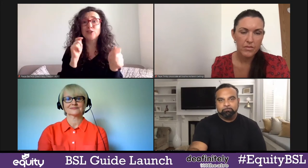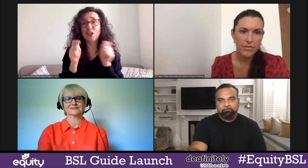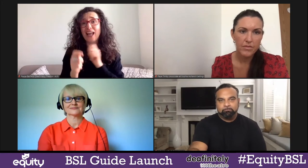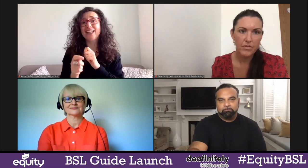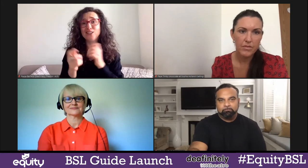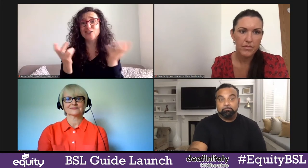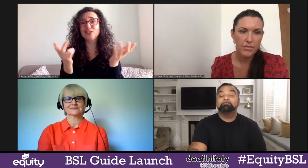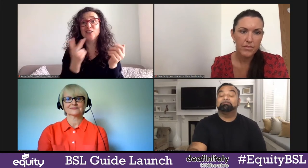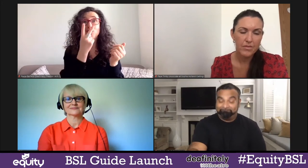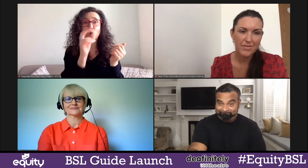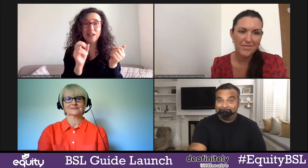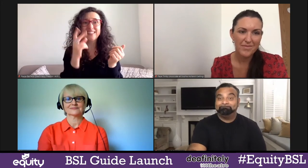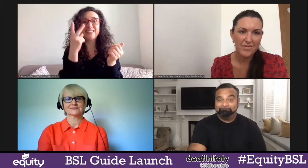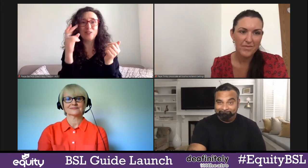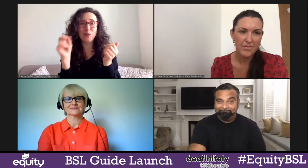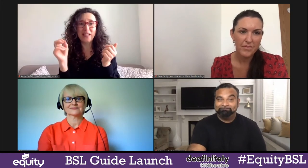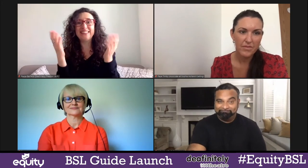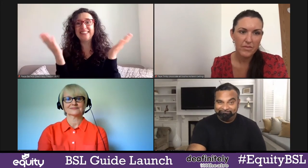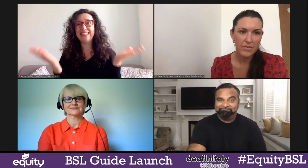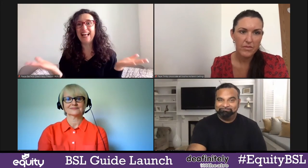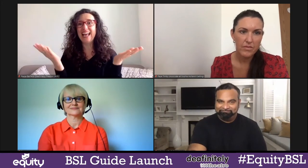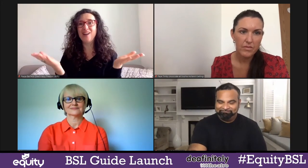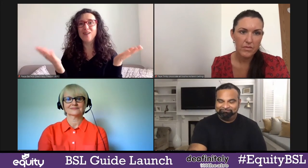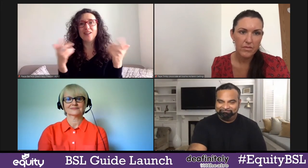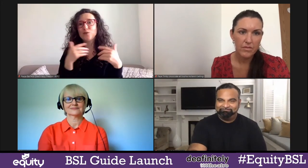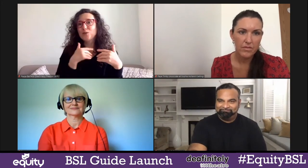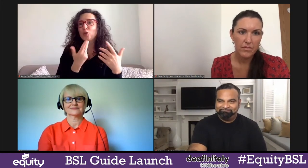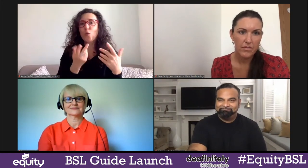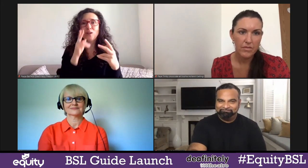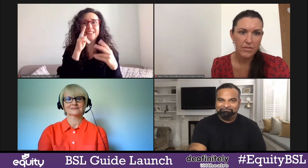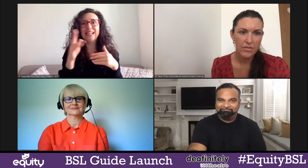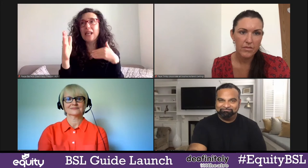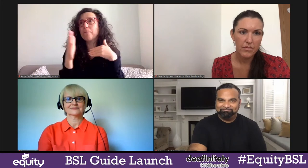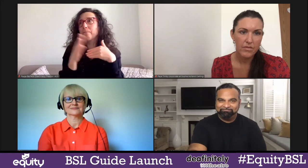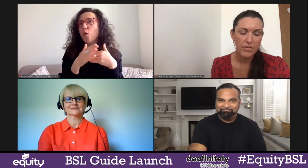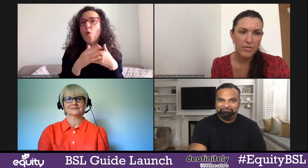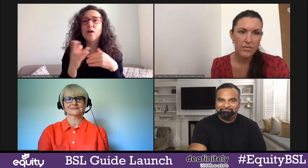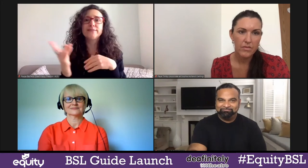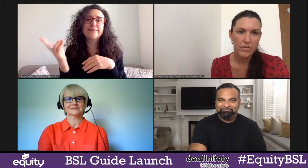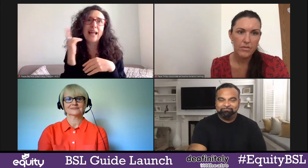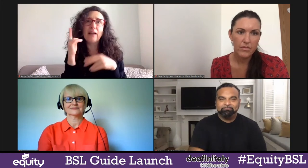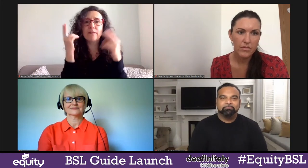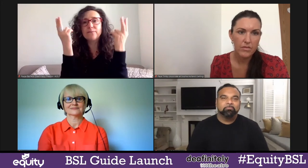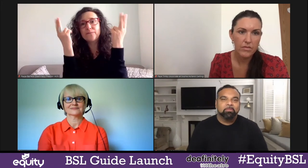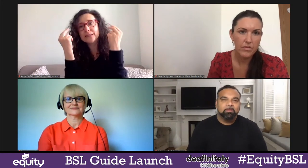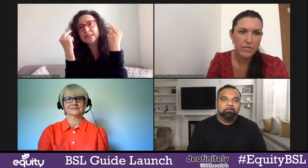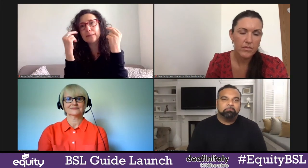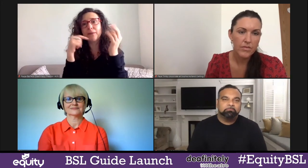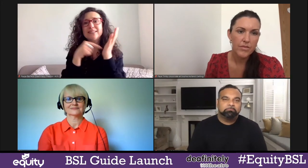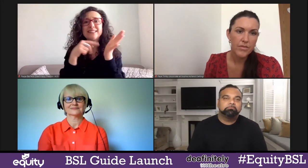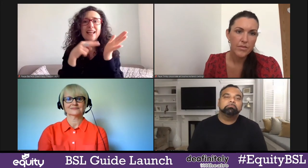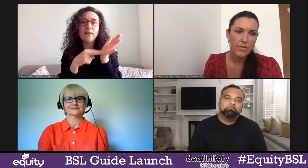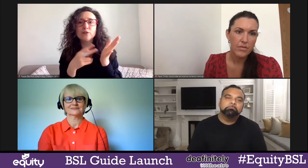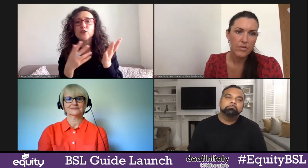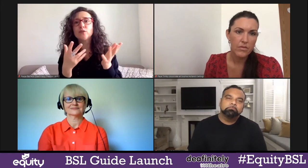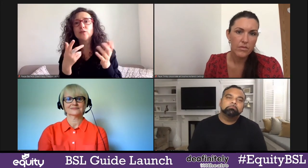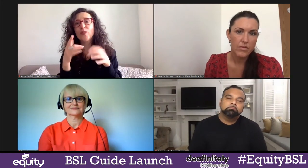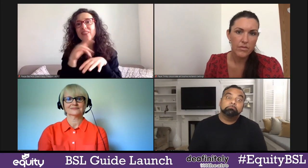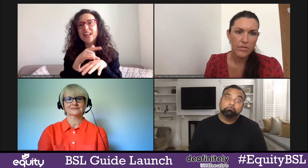this resource, you know. And as we've been saying, it's time for change. 2020 is now. We don't want to see any more deaf victims